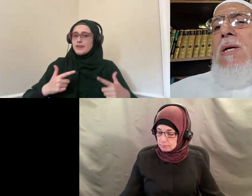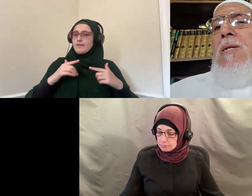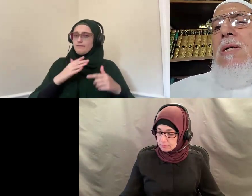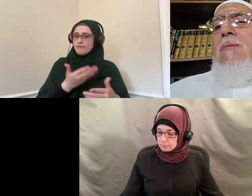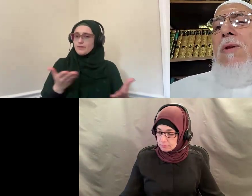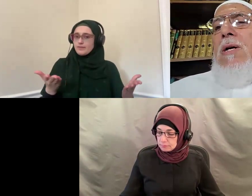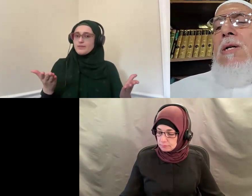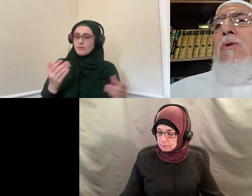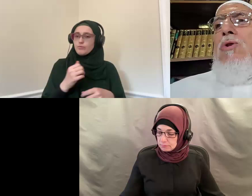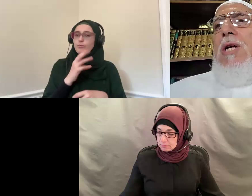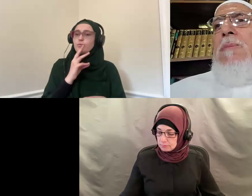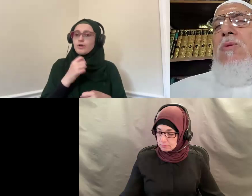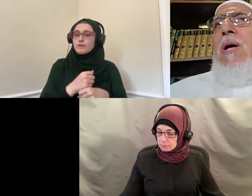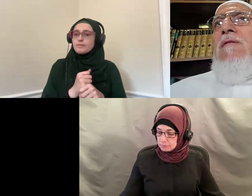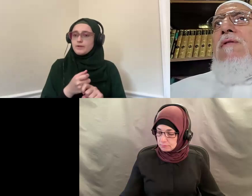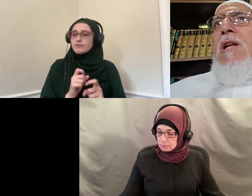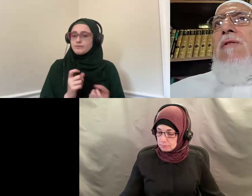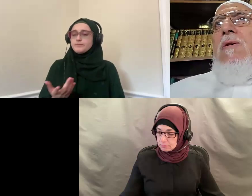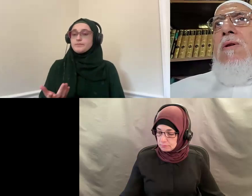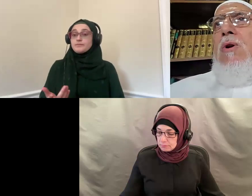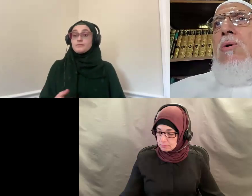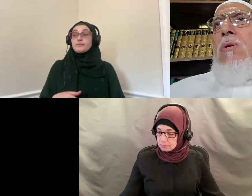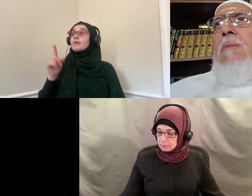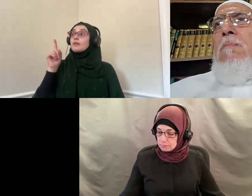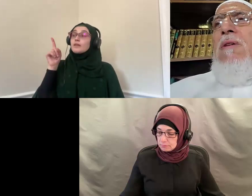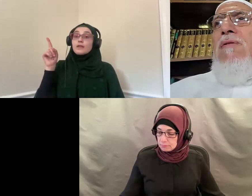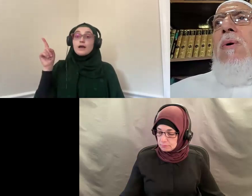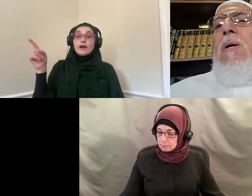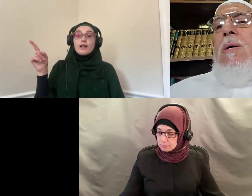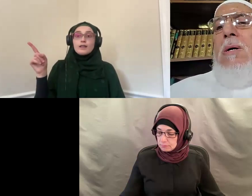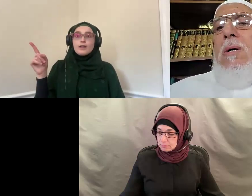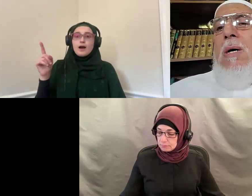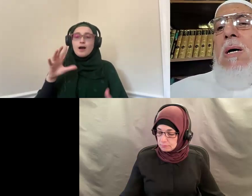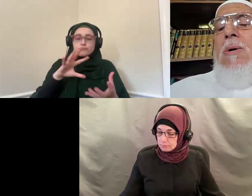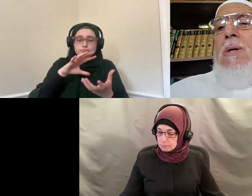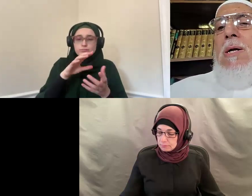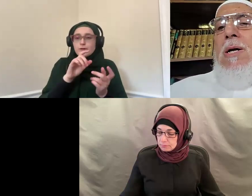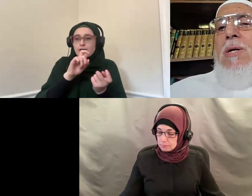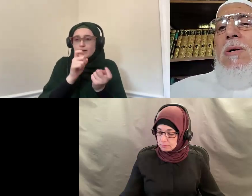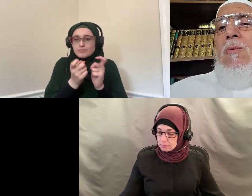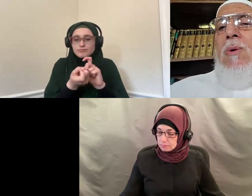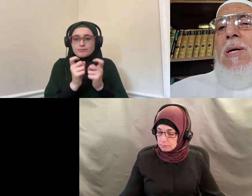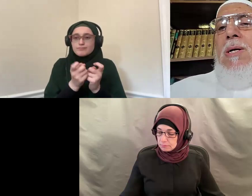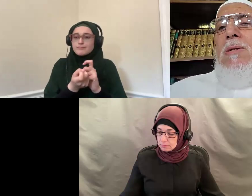transforms this into shapes we have never known before our creation, what it is.